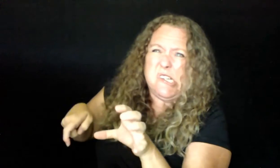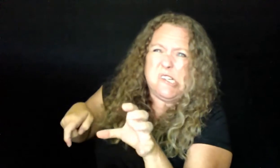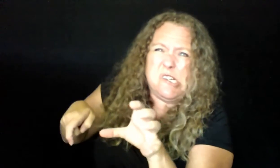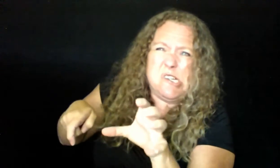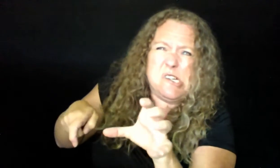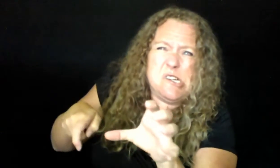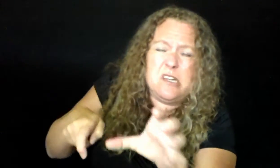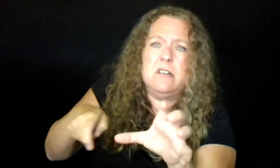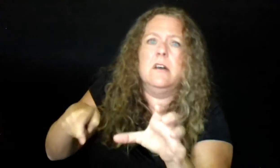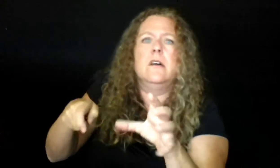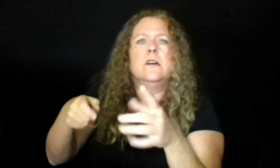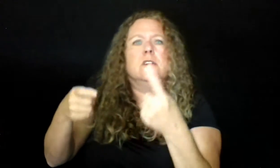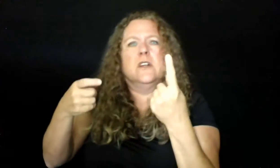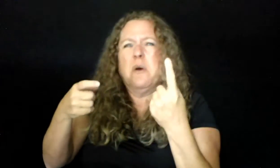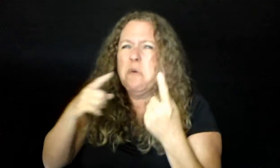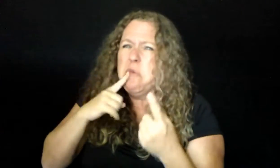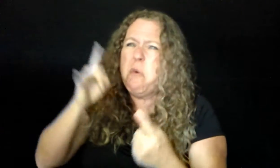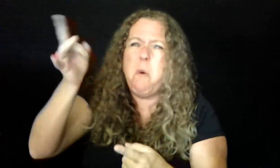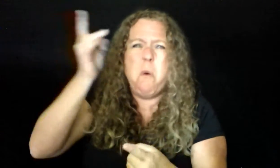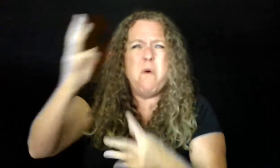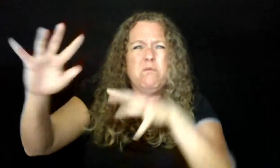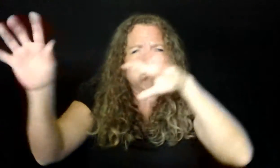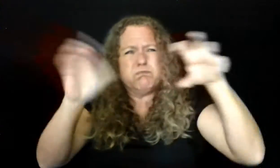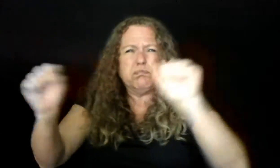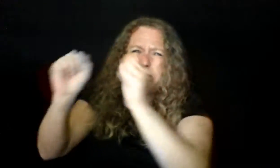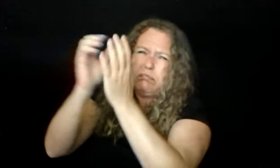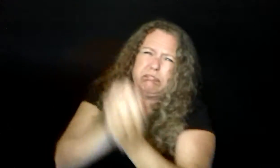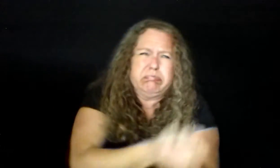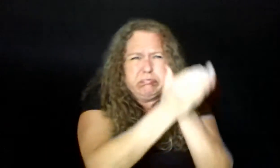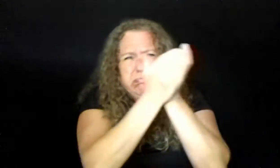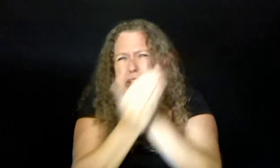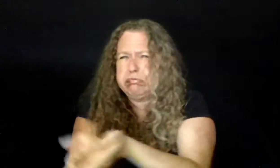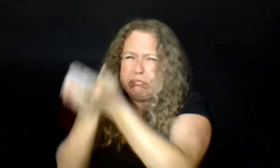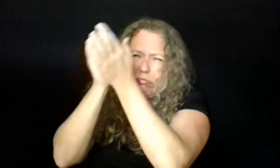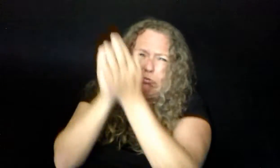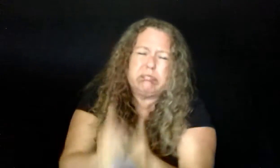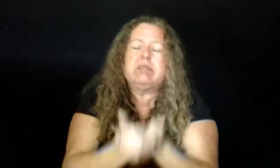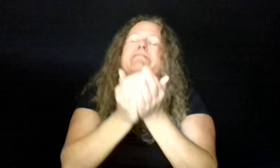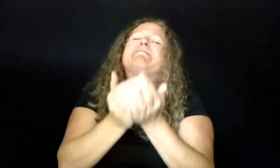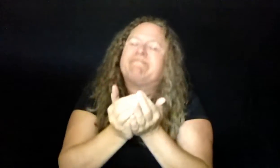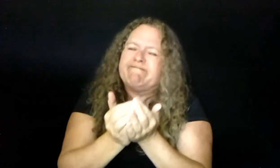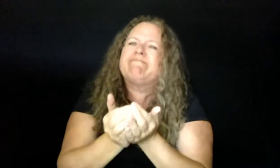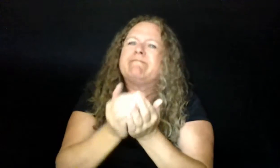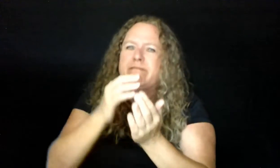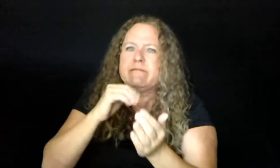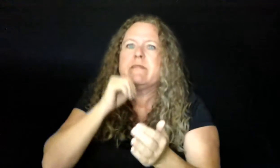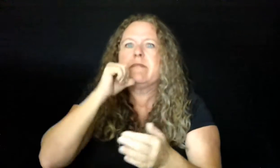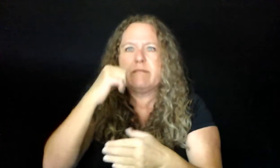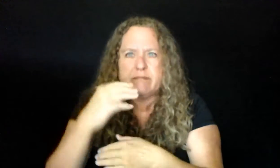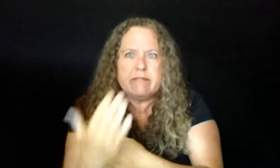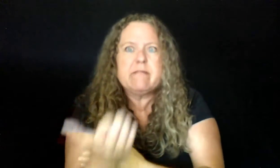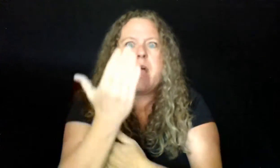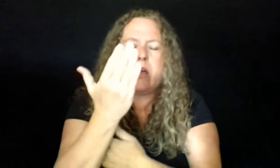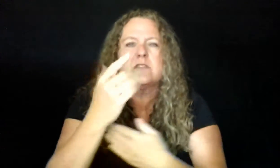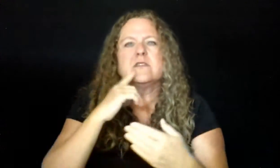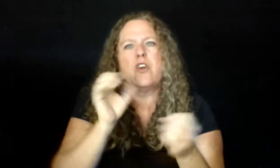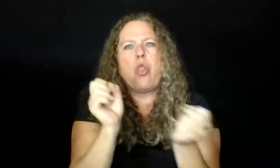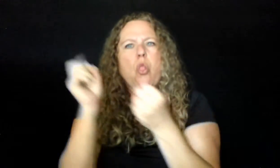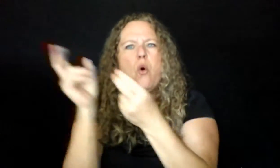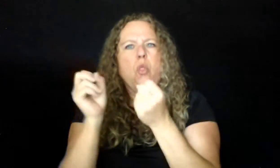storm that the next day they began to throw the cargo overboard. On the third day, they threw the ship's tackle